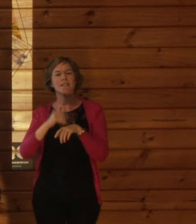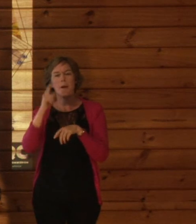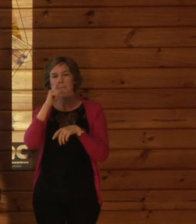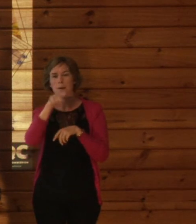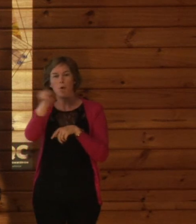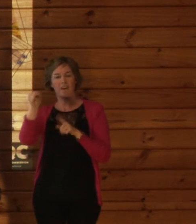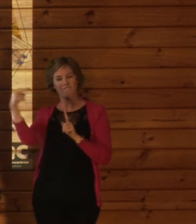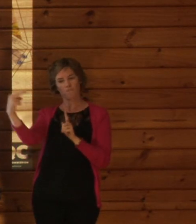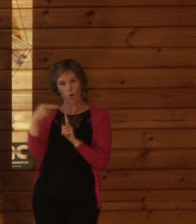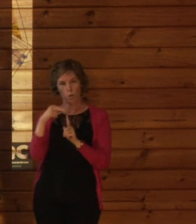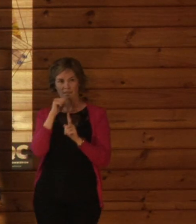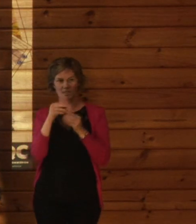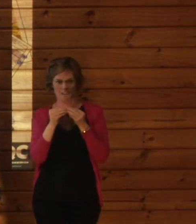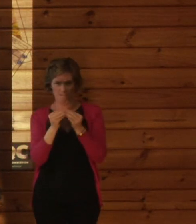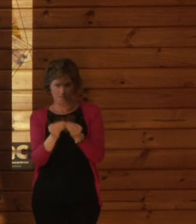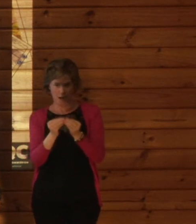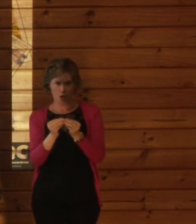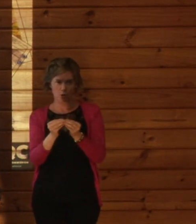deemed